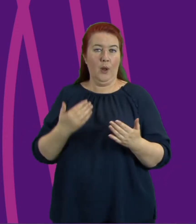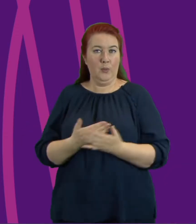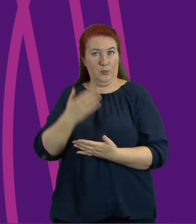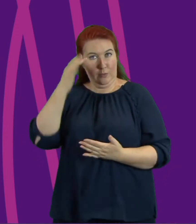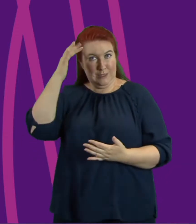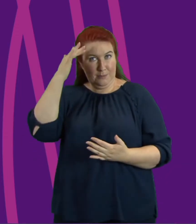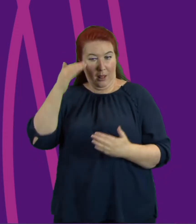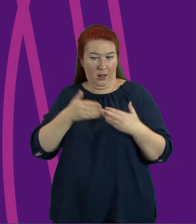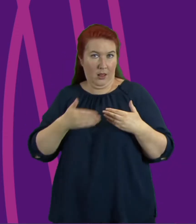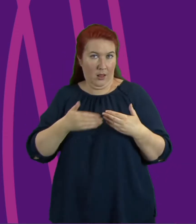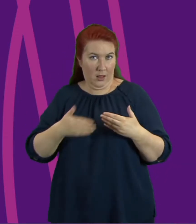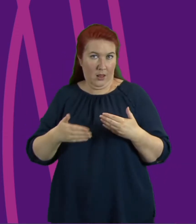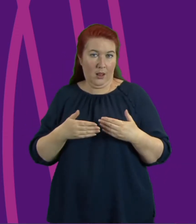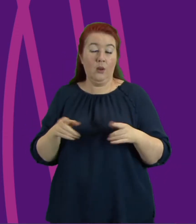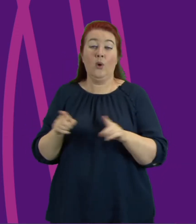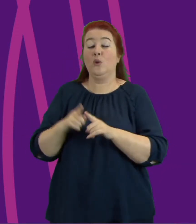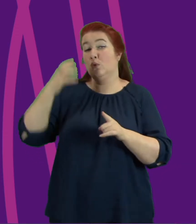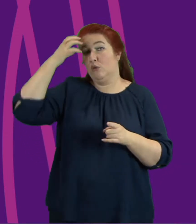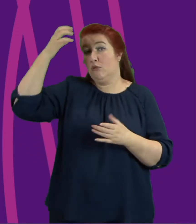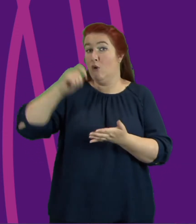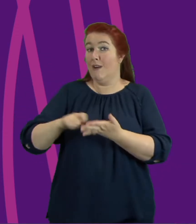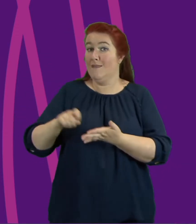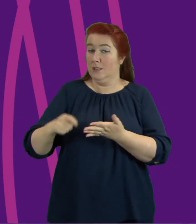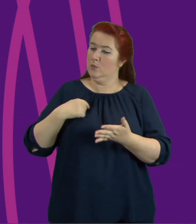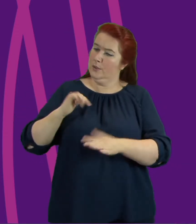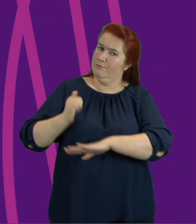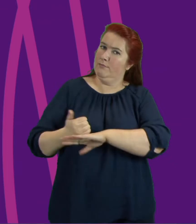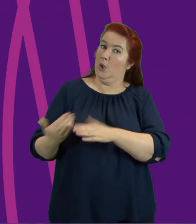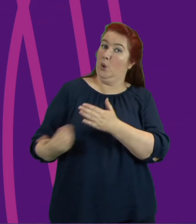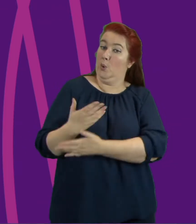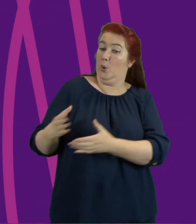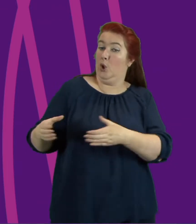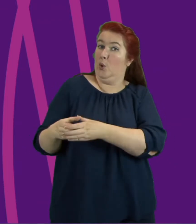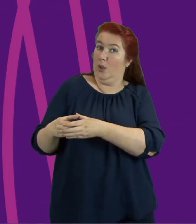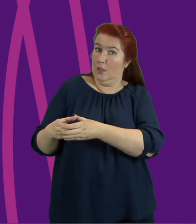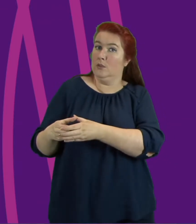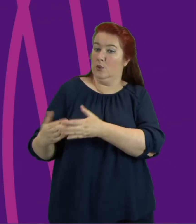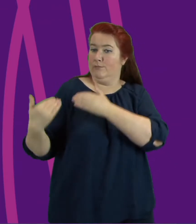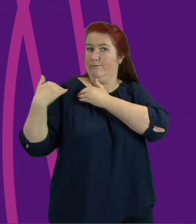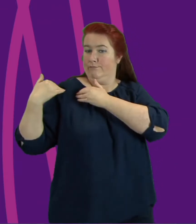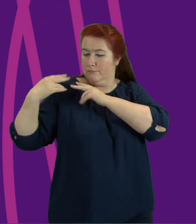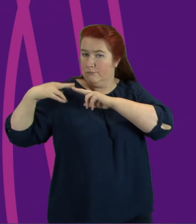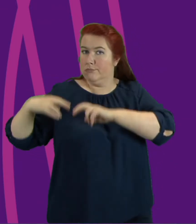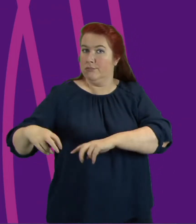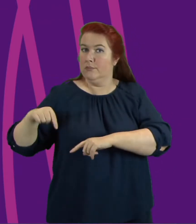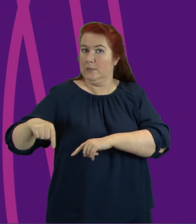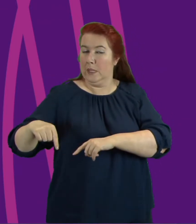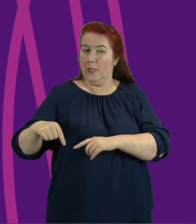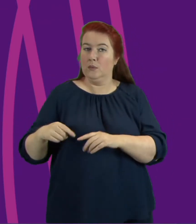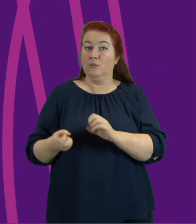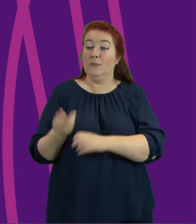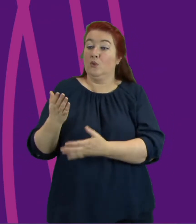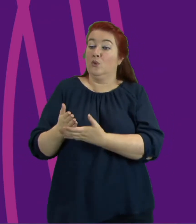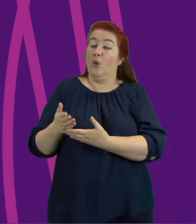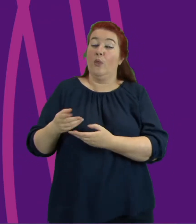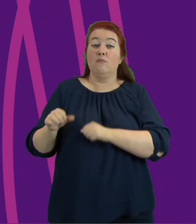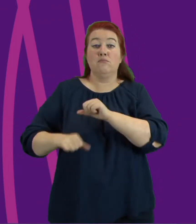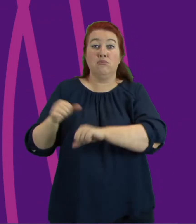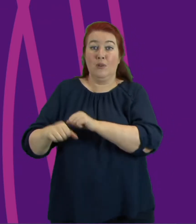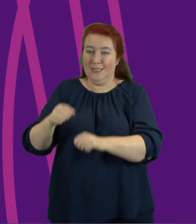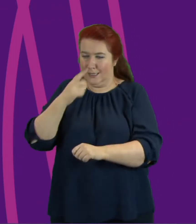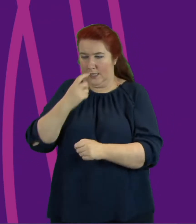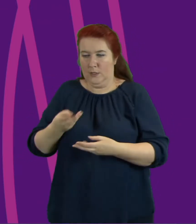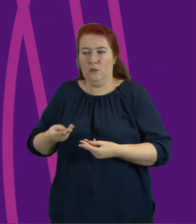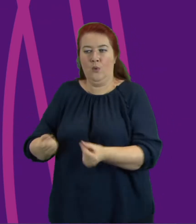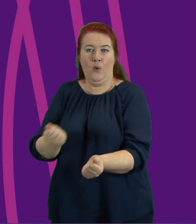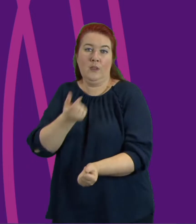and the Crown Office is establishing a dedicated unit to undertake this work with a view to making the process as smooth as it can